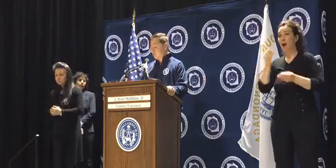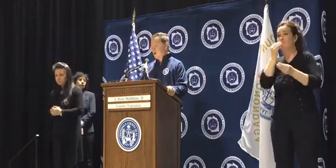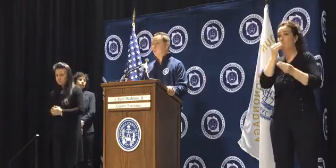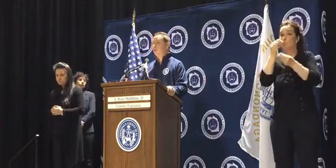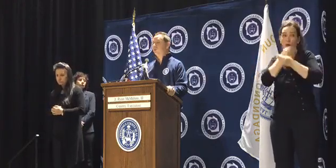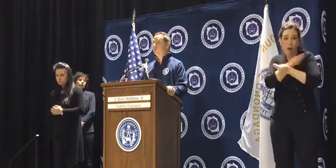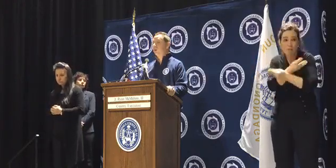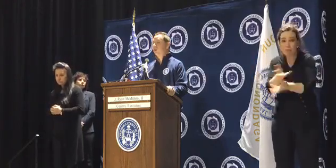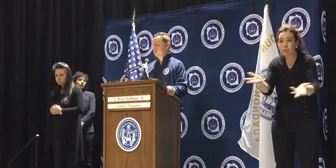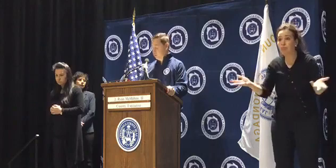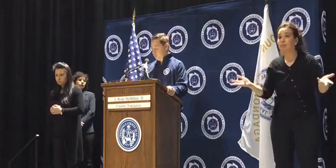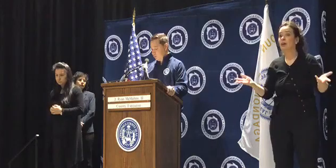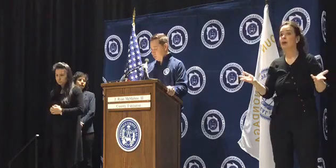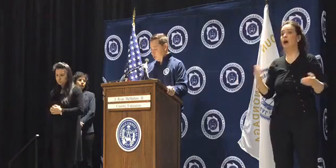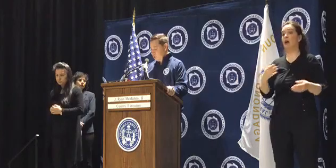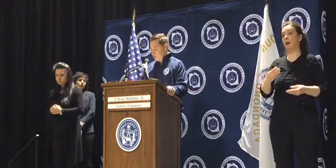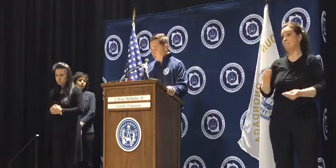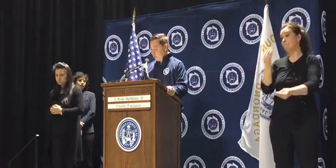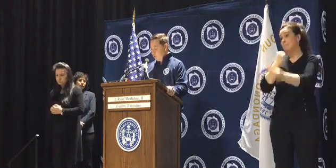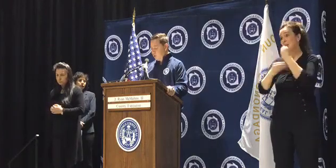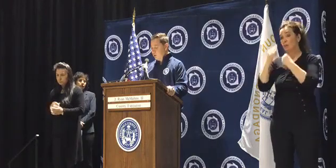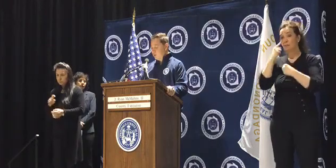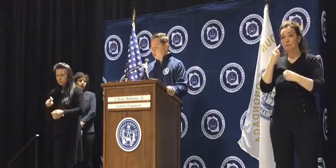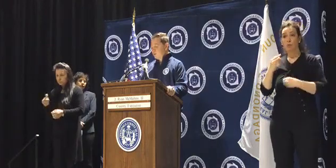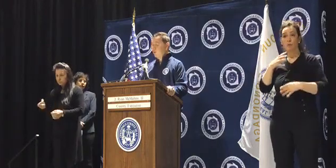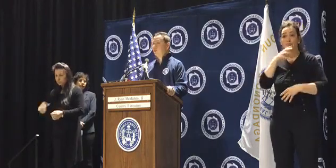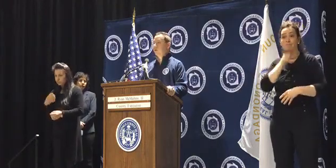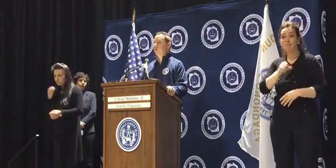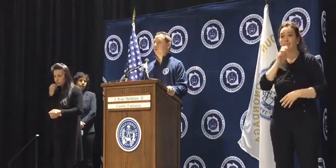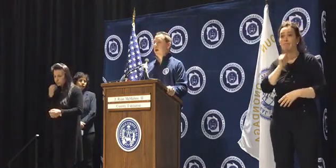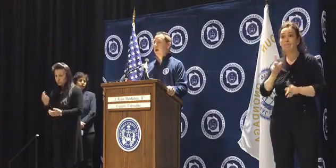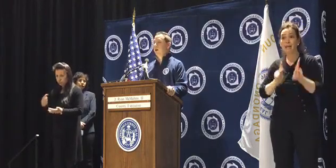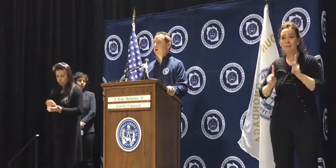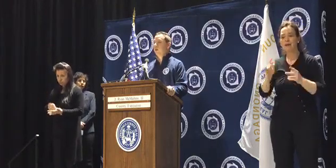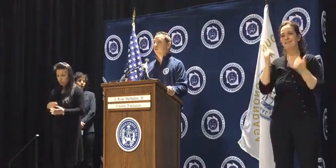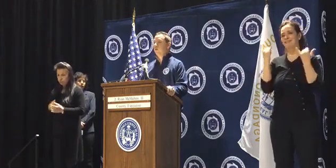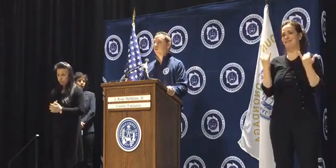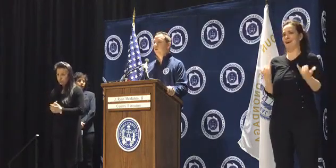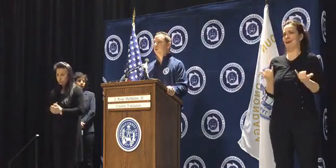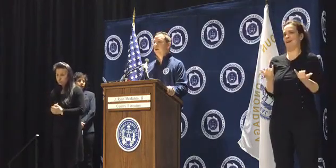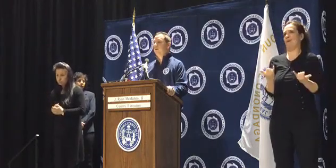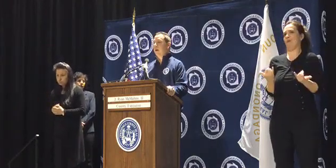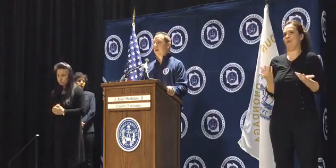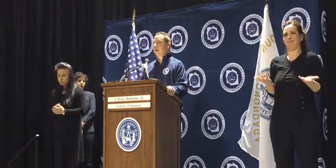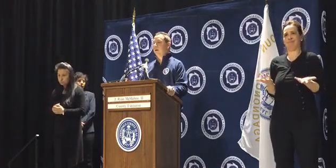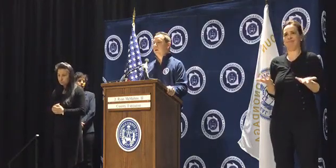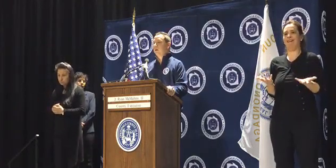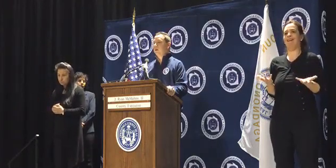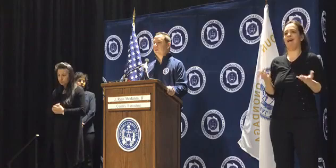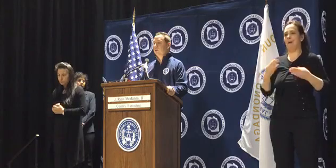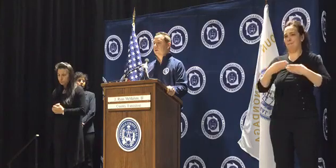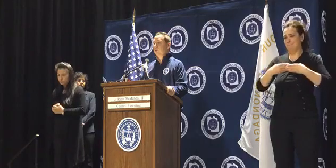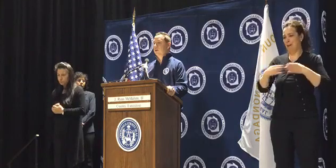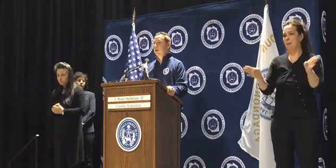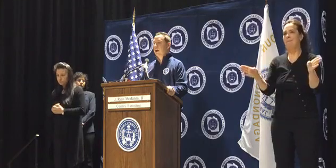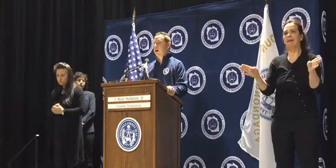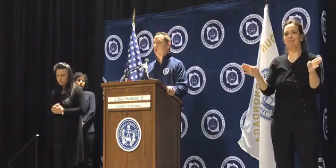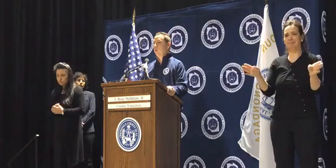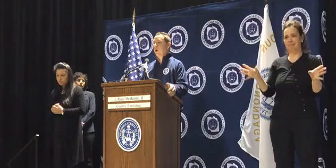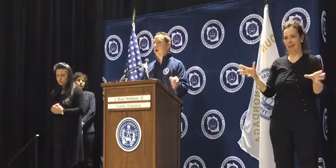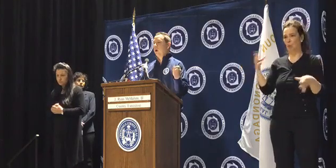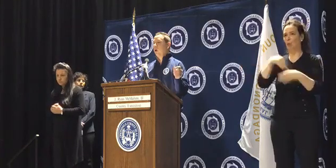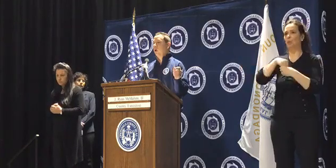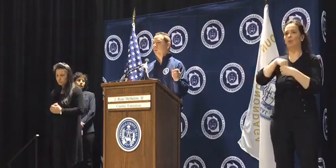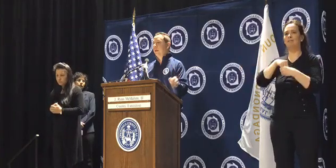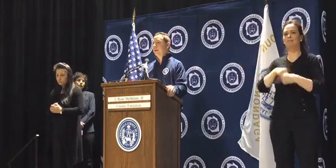continuity of food operation for our seniors. We created the senior nutrition line for new independent seniors that are